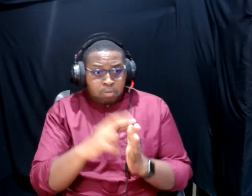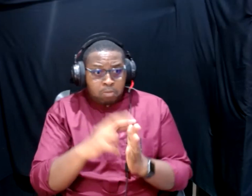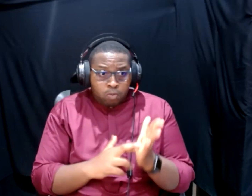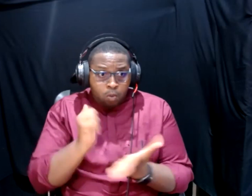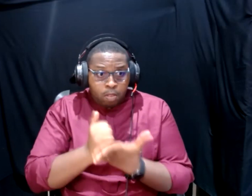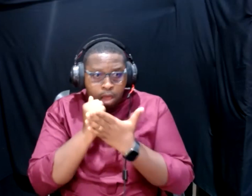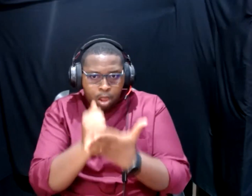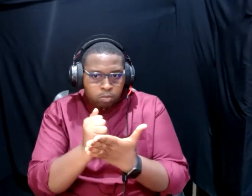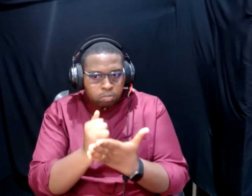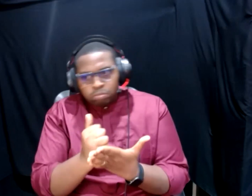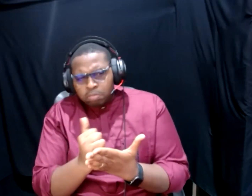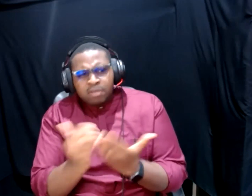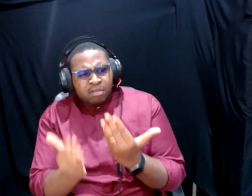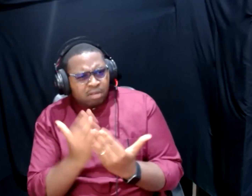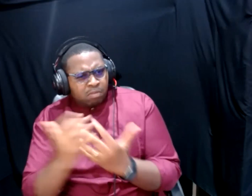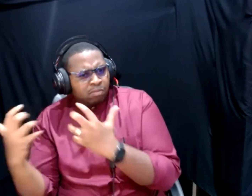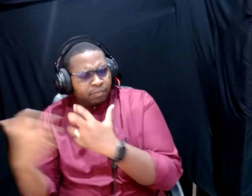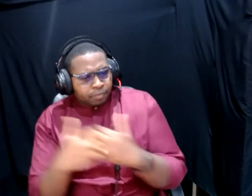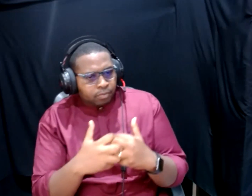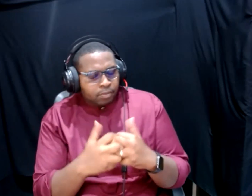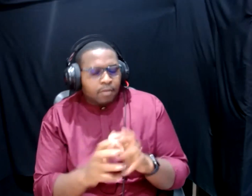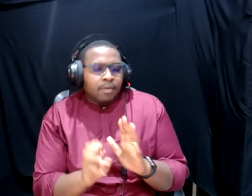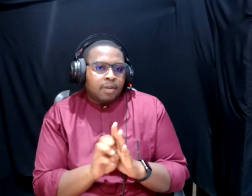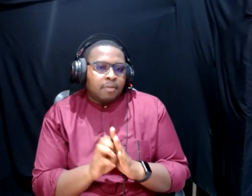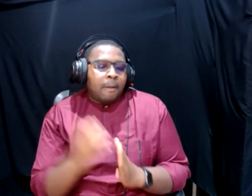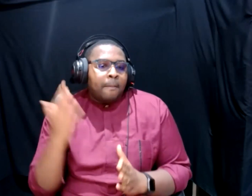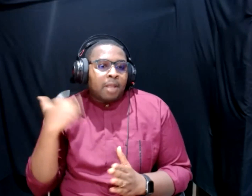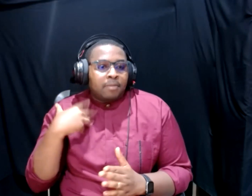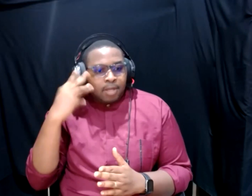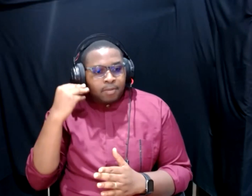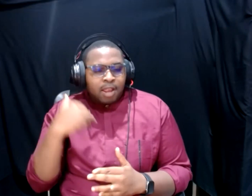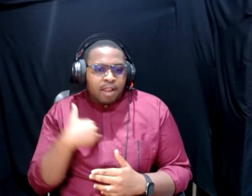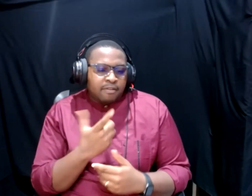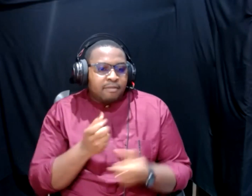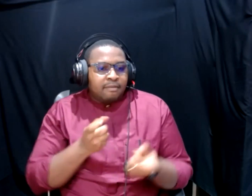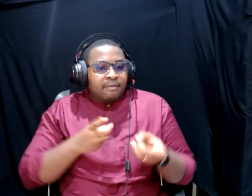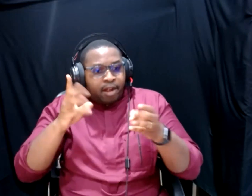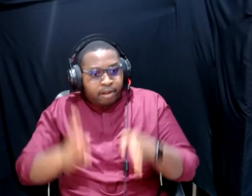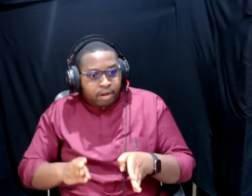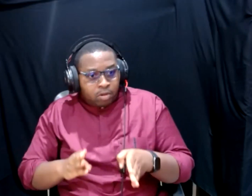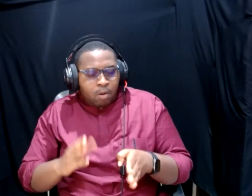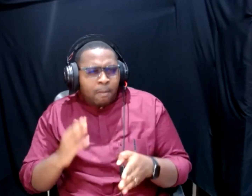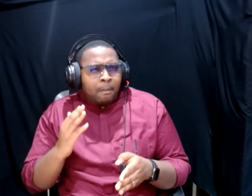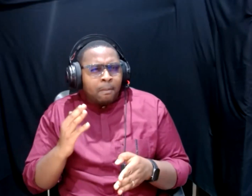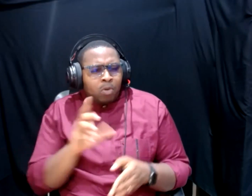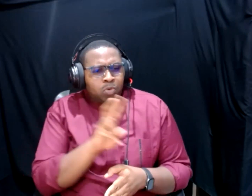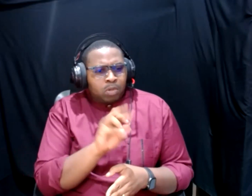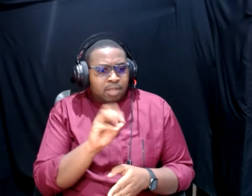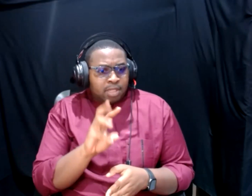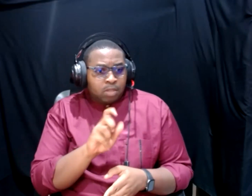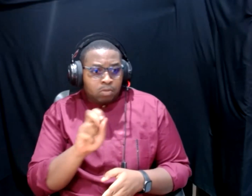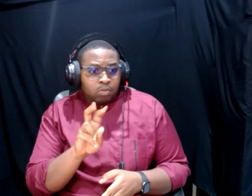implement. My previous background includes serving as the executive director of the Rogue Workforce Partnership from 2006 to